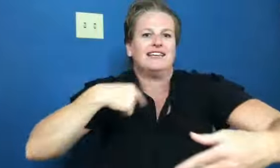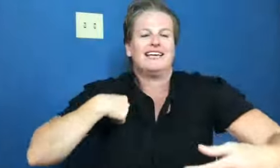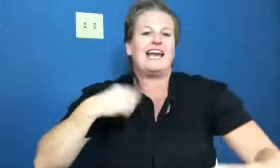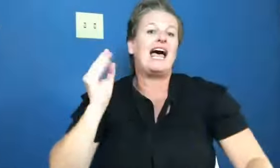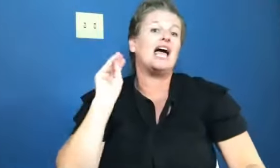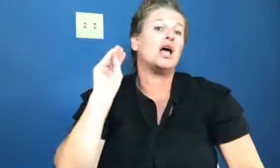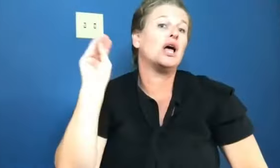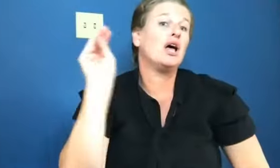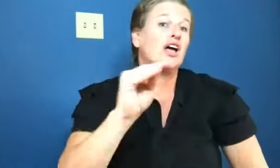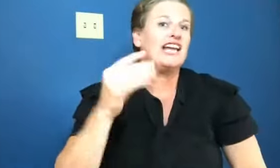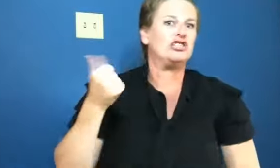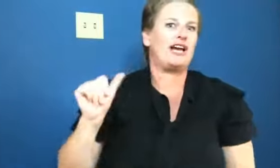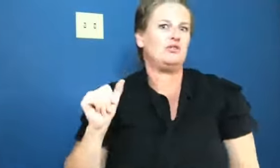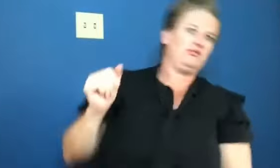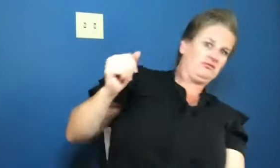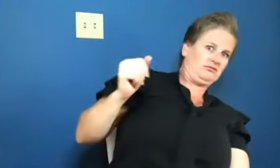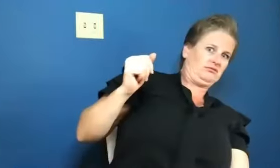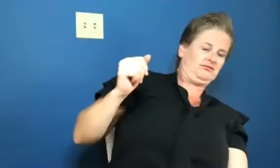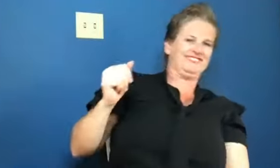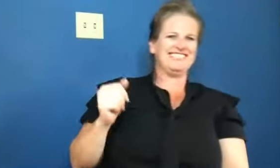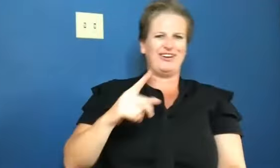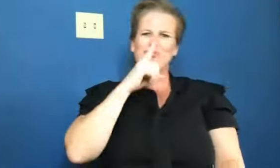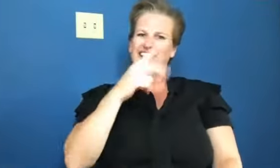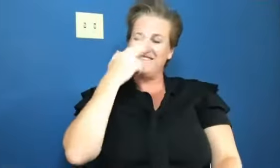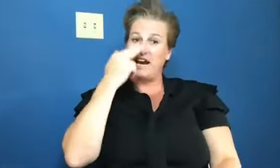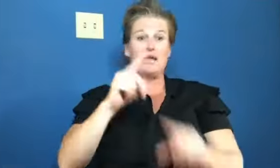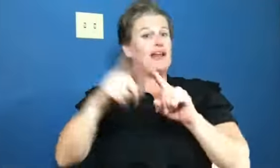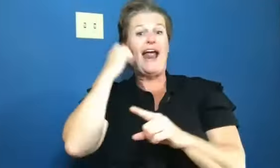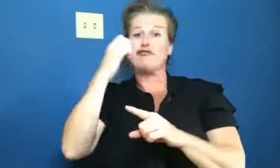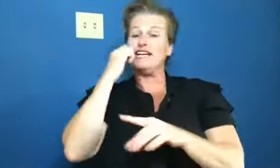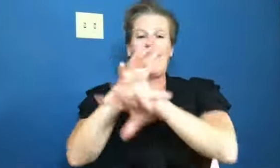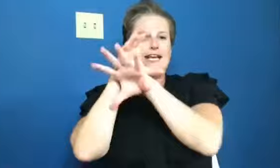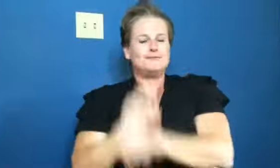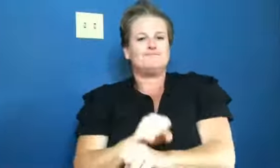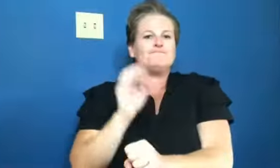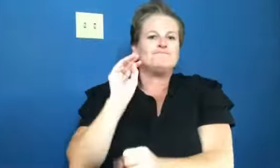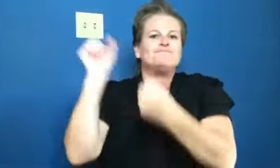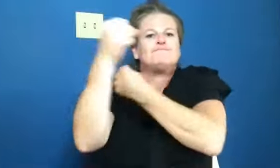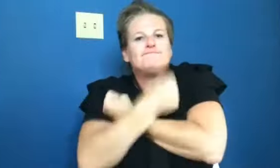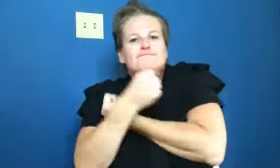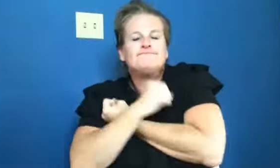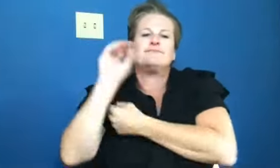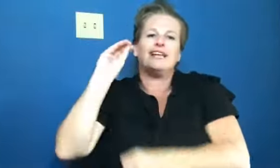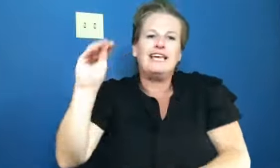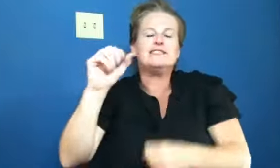his head off of his shoulders. And it was hysterical. But every single day I started to practice that tradition. And I started to, what happened is